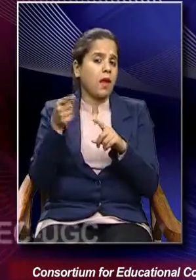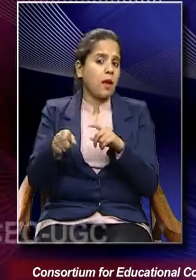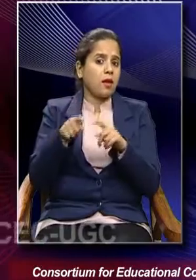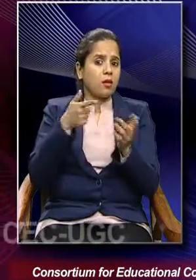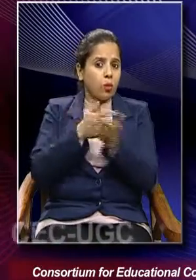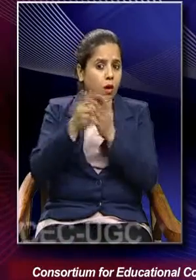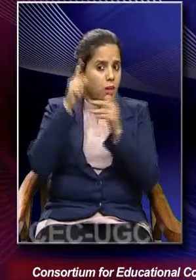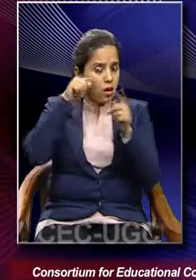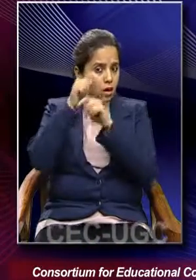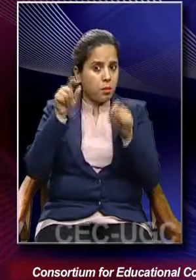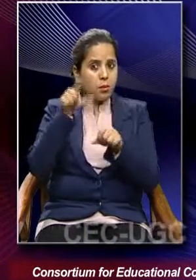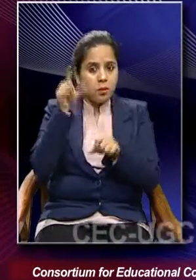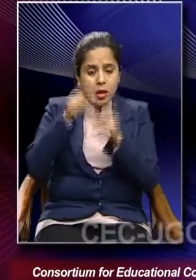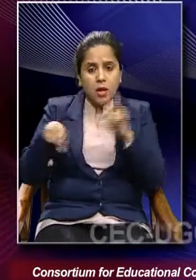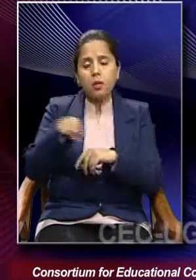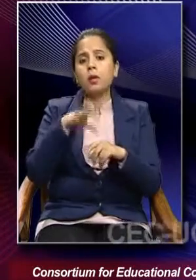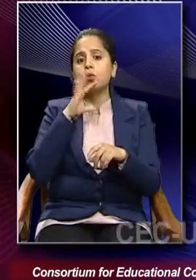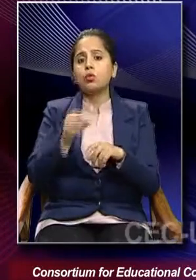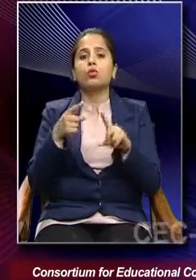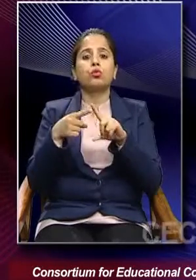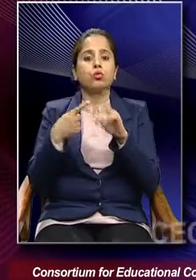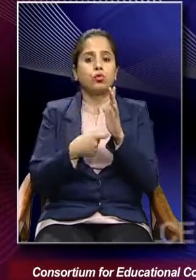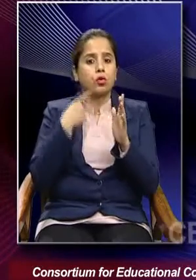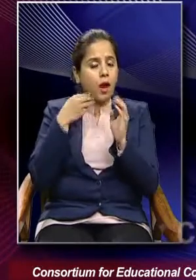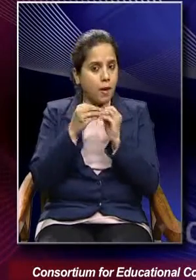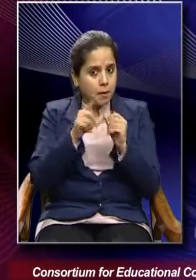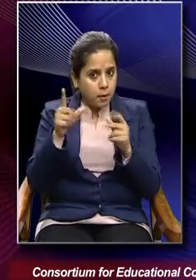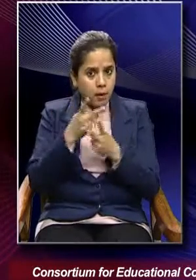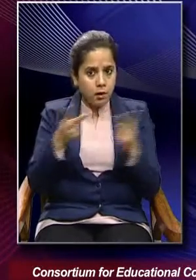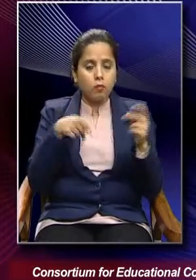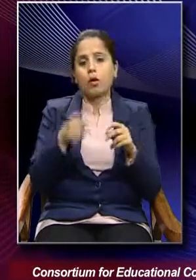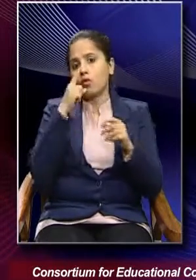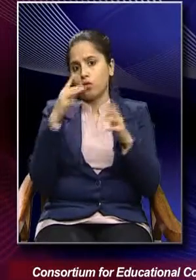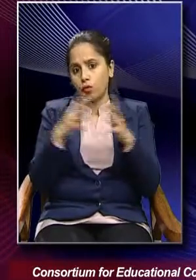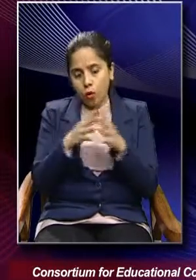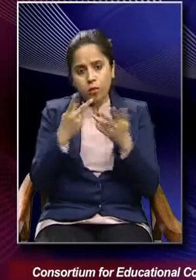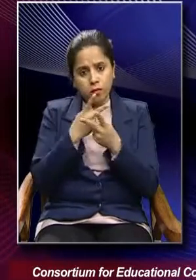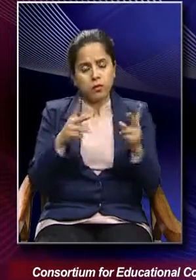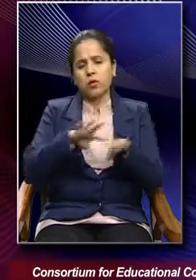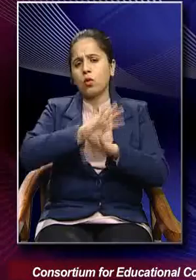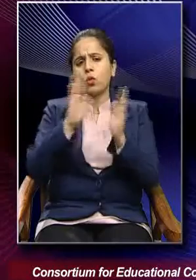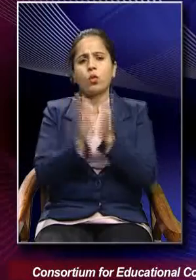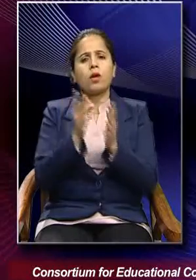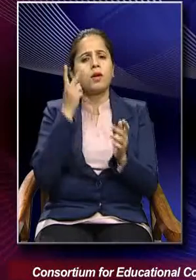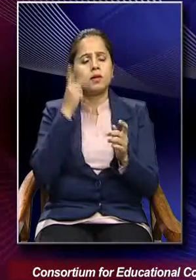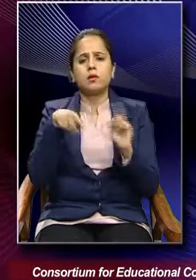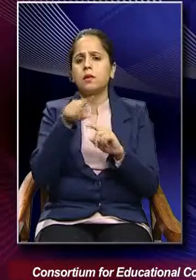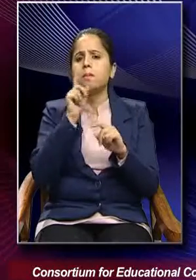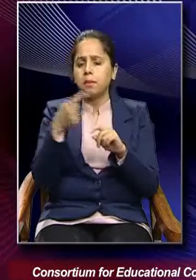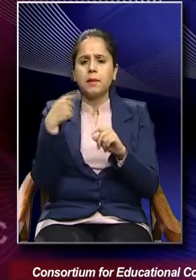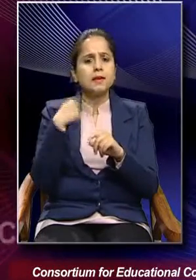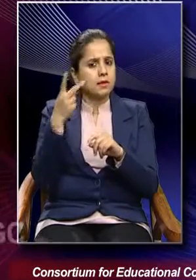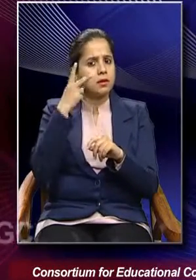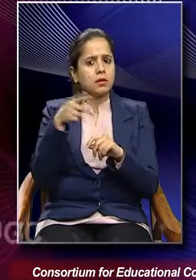the working class, the tribals, the subaltern groups, women, all that must be considered